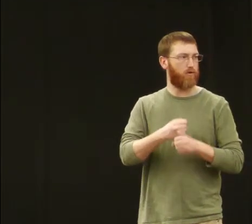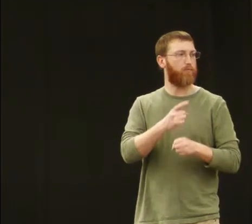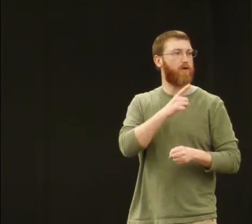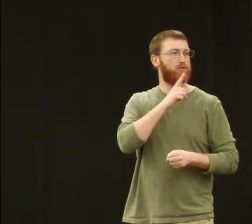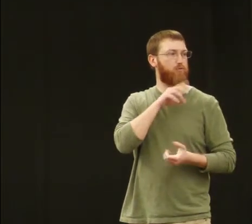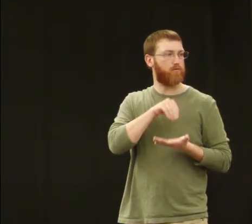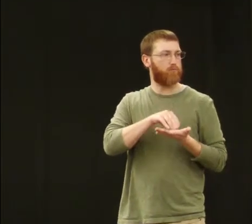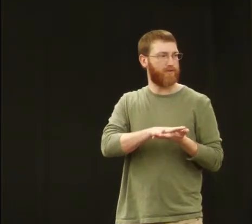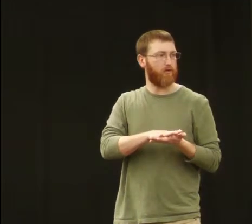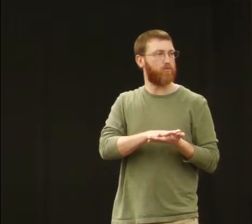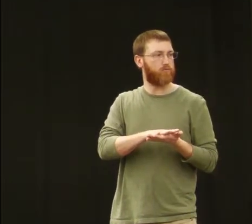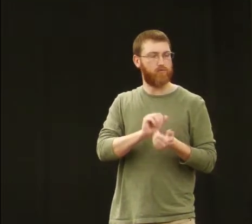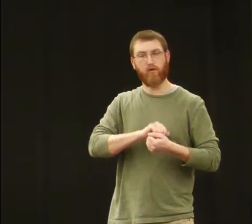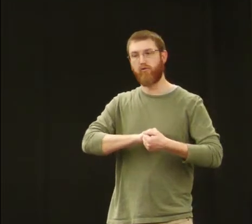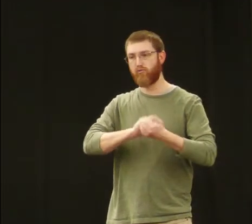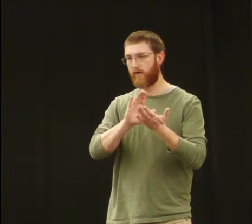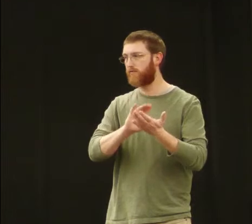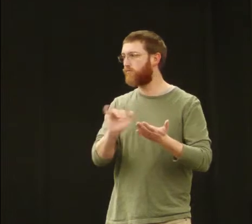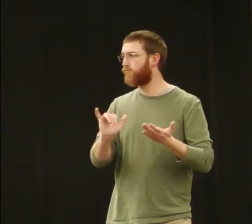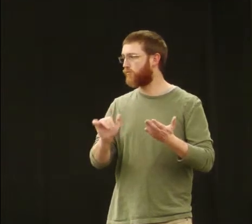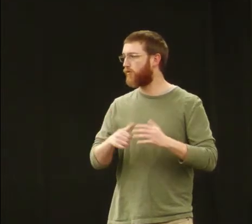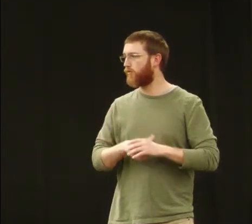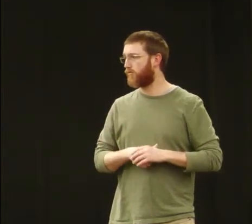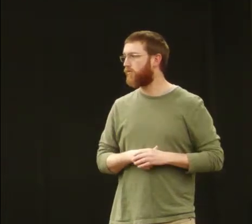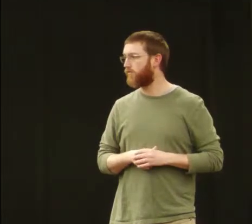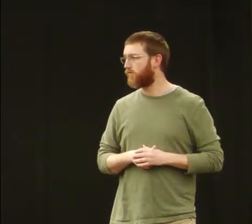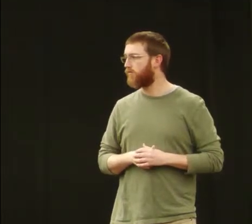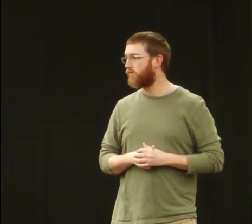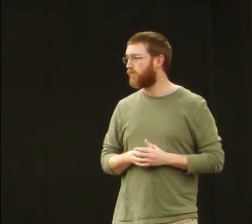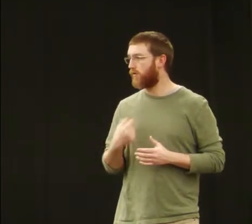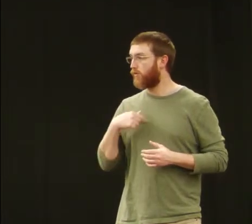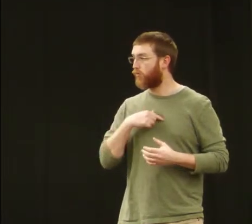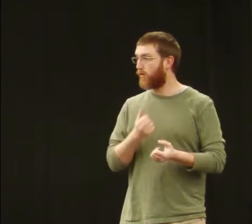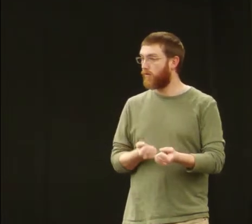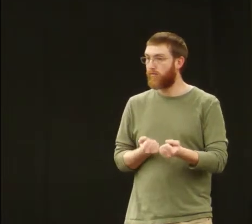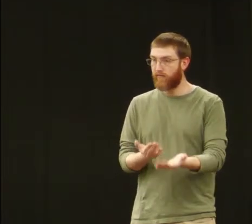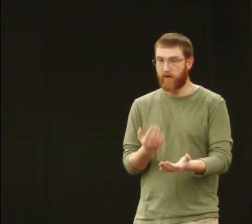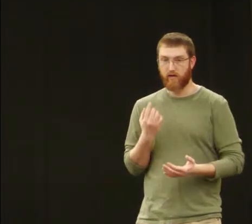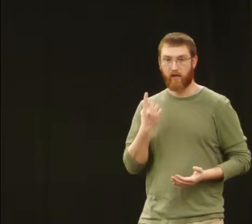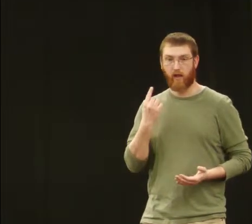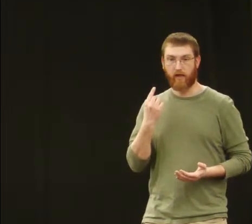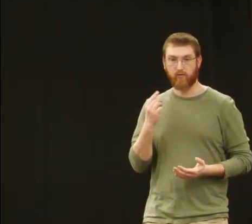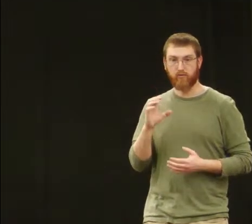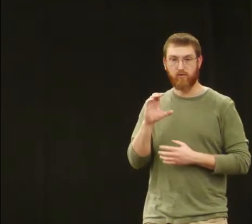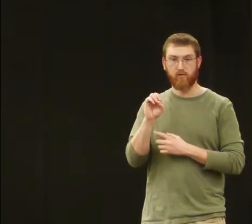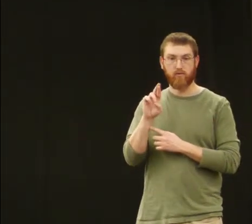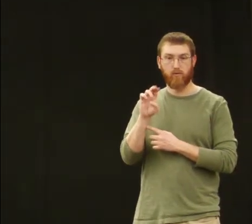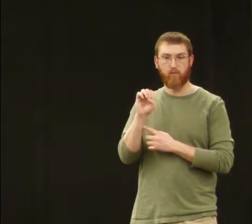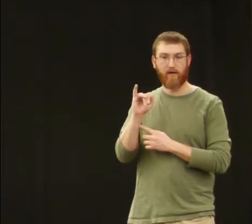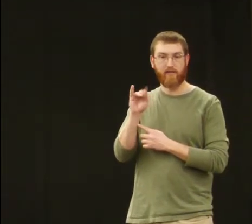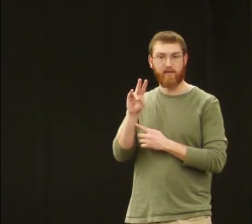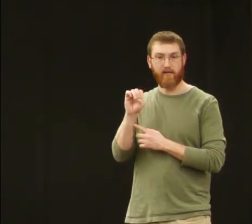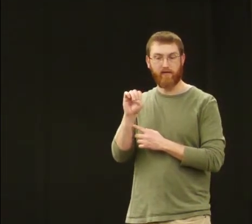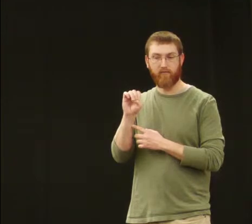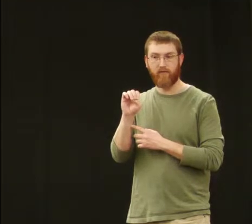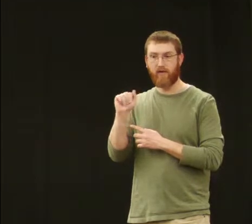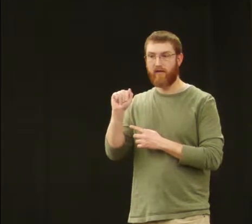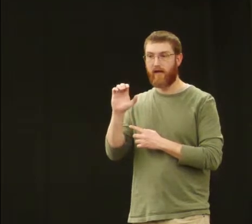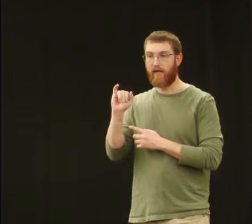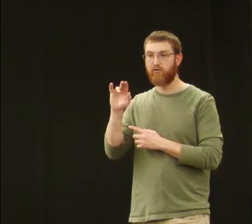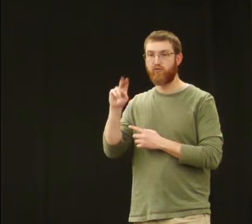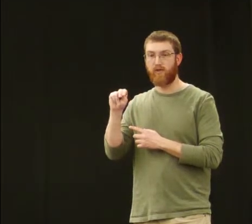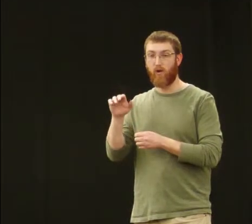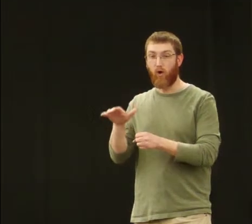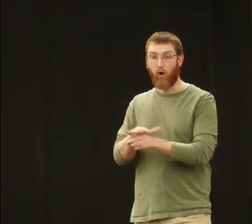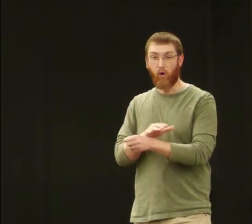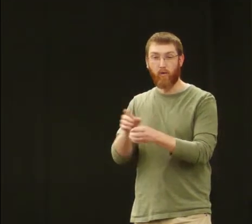that you address. And so we were providing last year corrective action to a whole district, and they had to